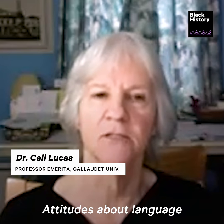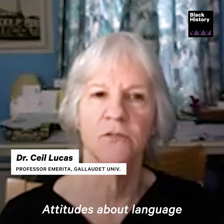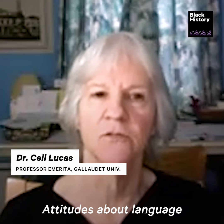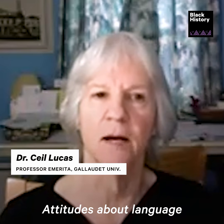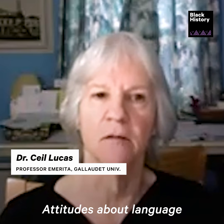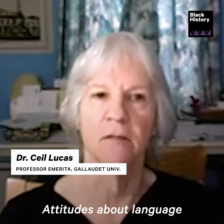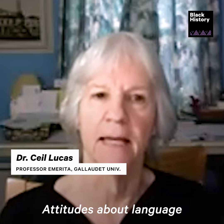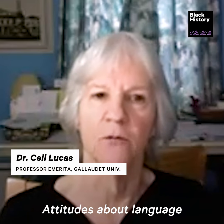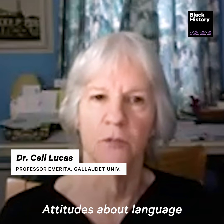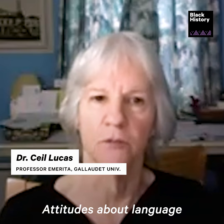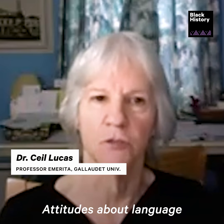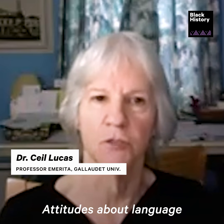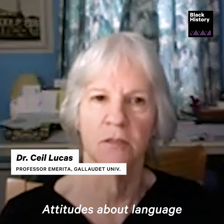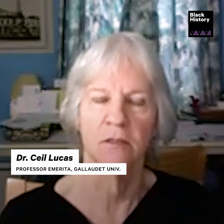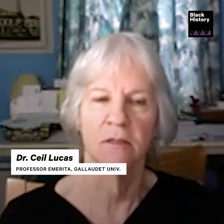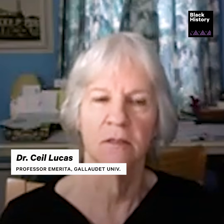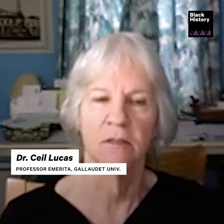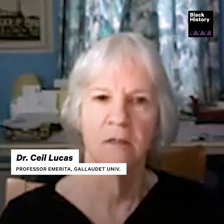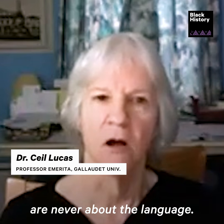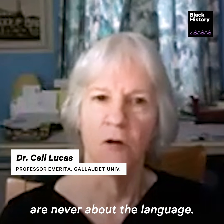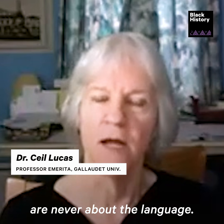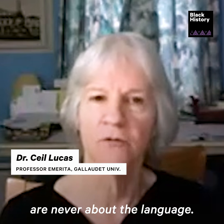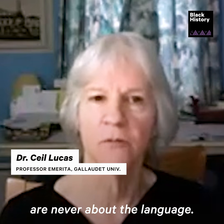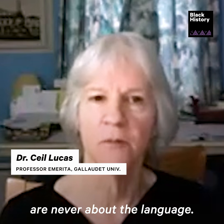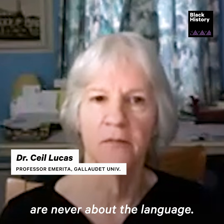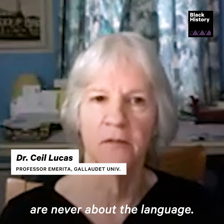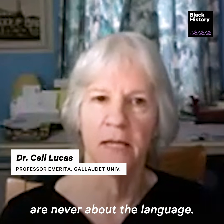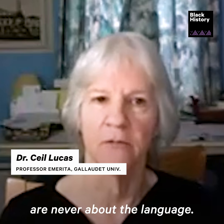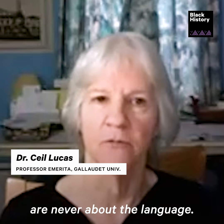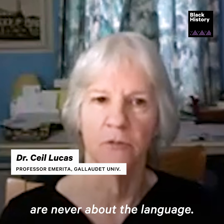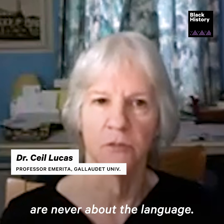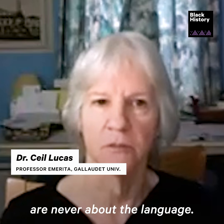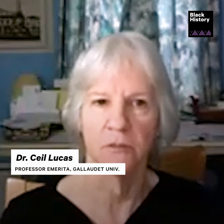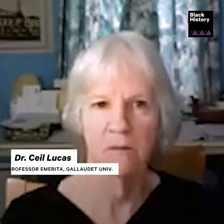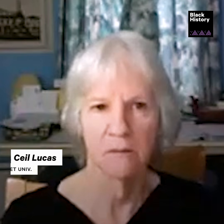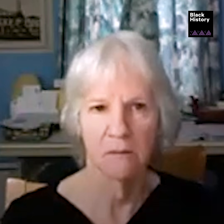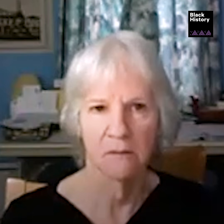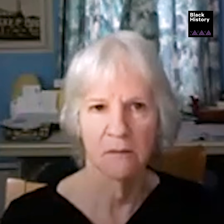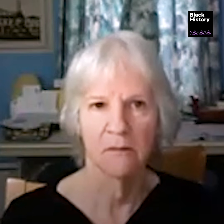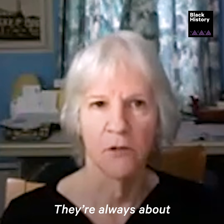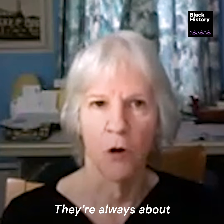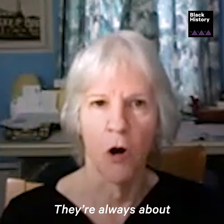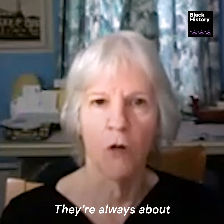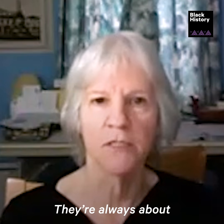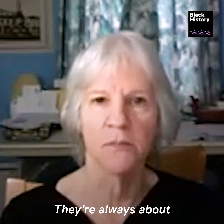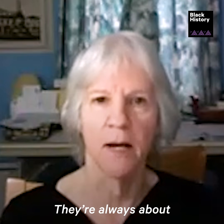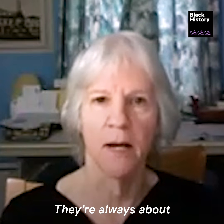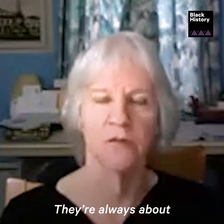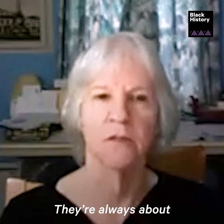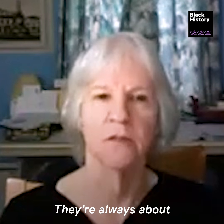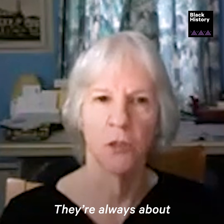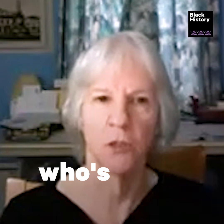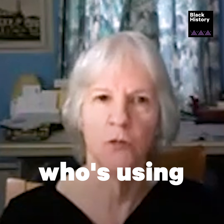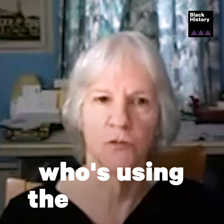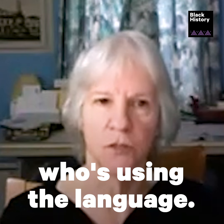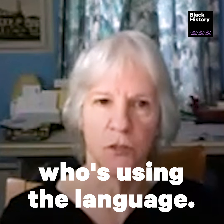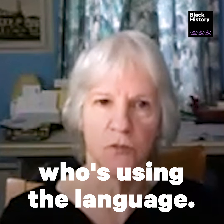Attitudes about language are never about the language. They're always about who's using